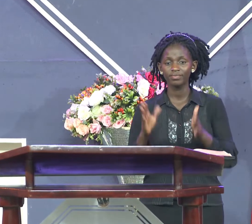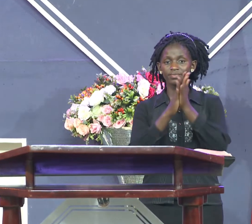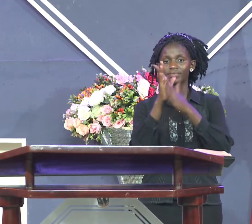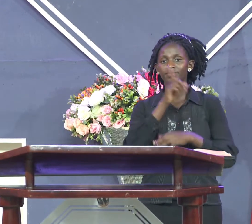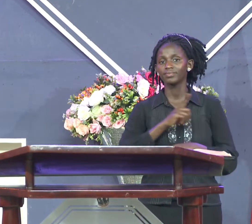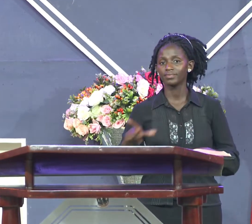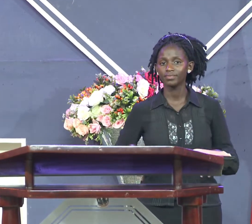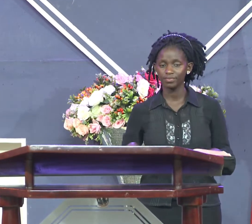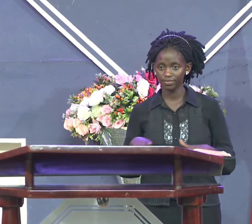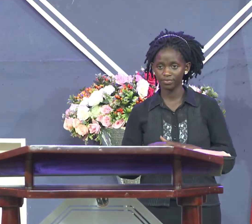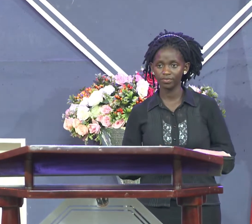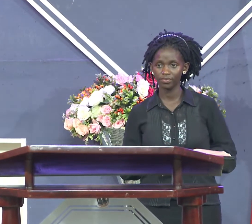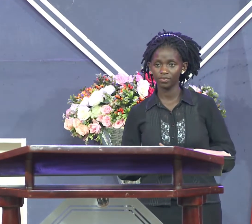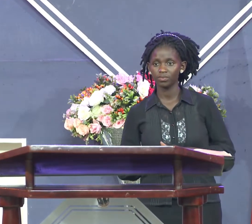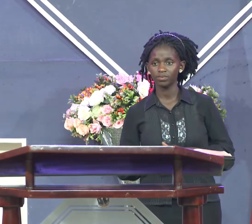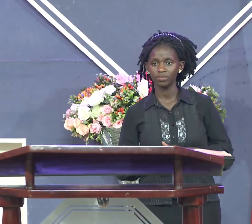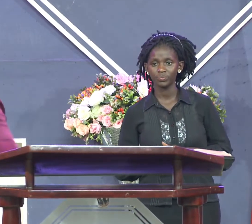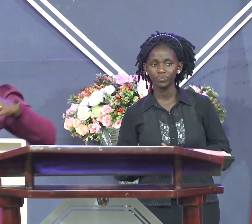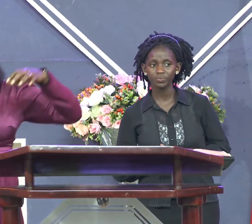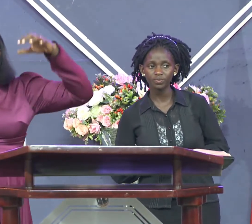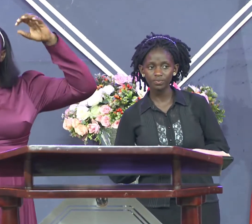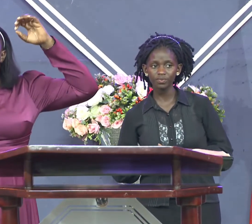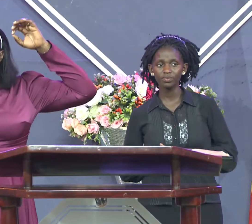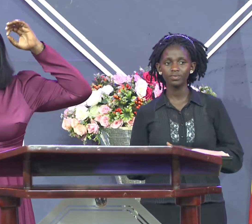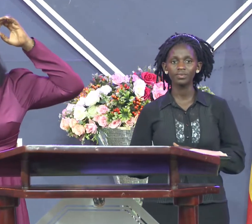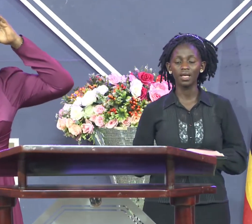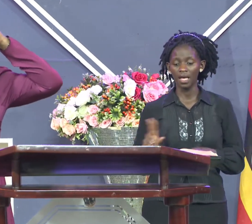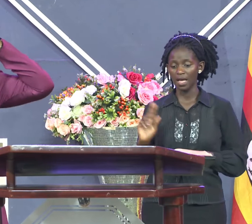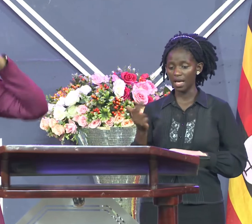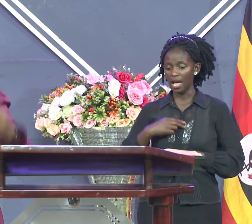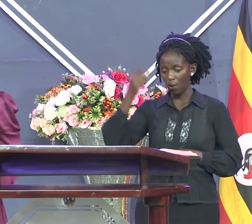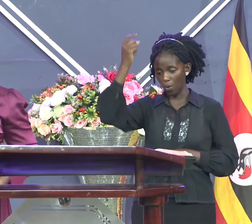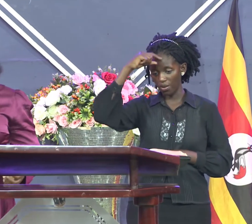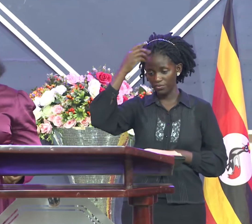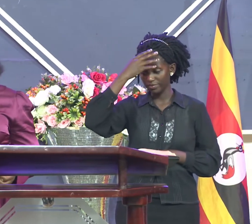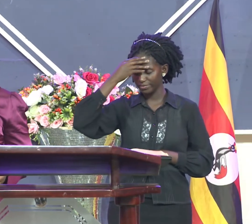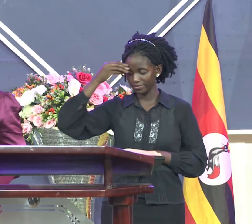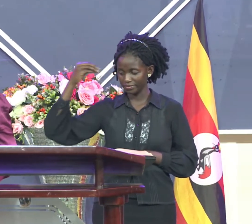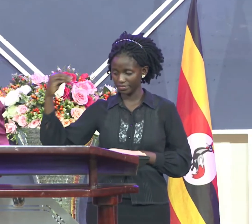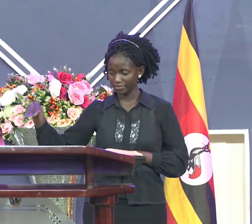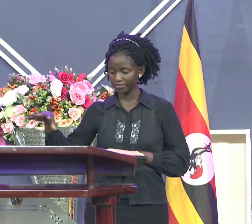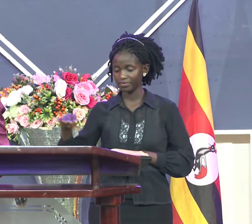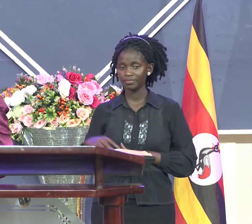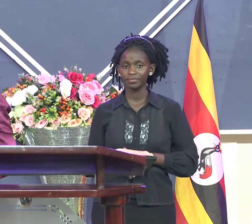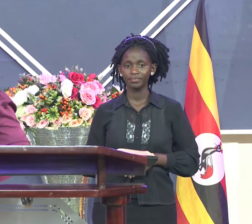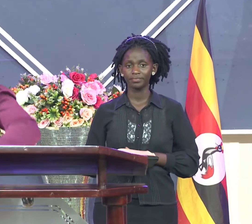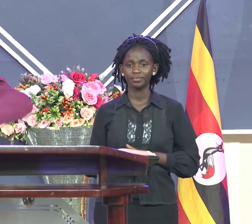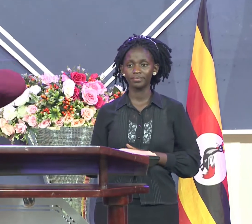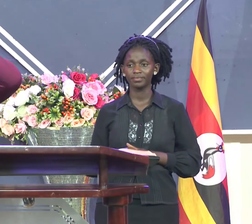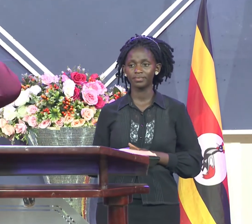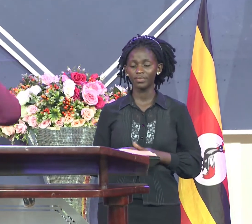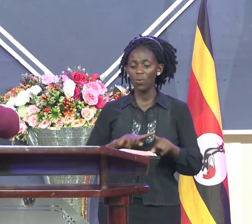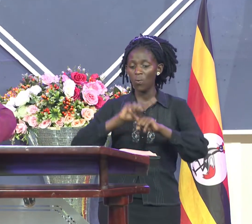issue. Praise the Lord. Tubijjemu amagezi g'abantu. Let's put away humanly